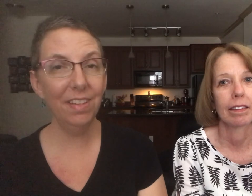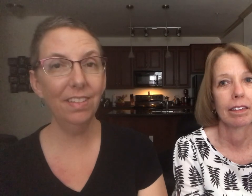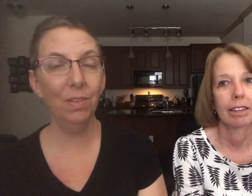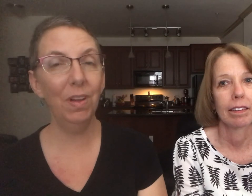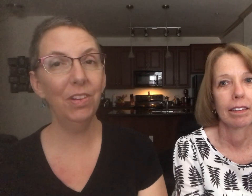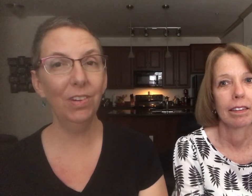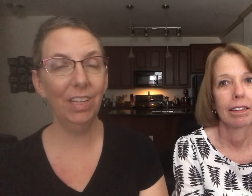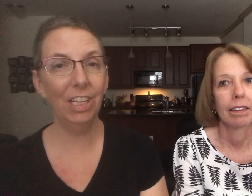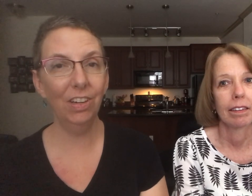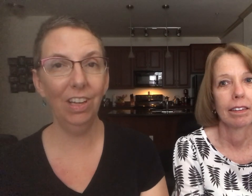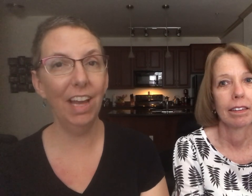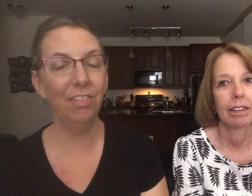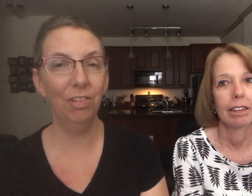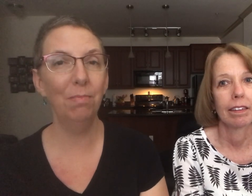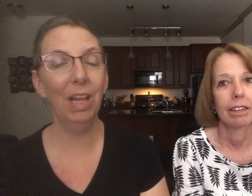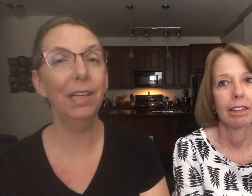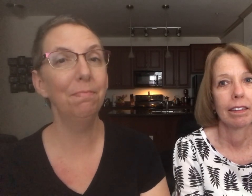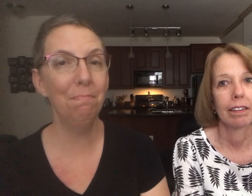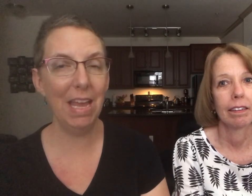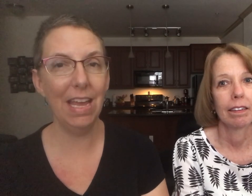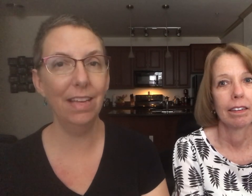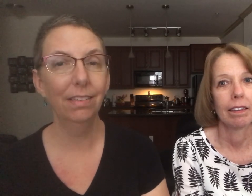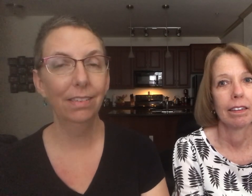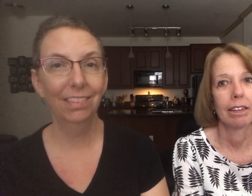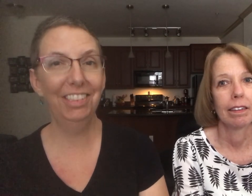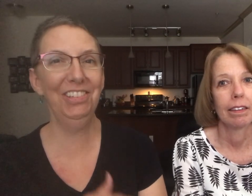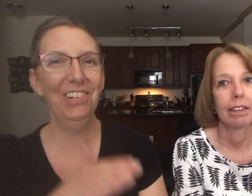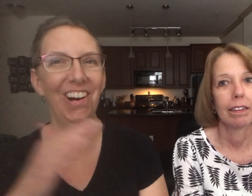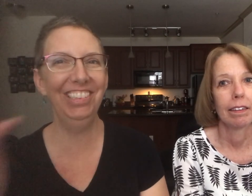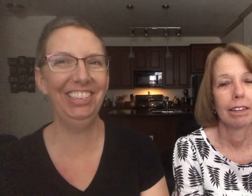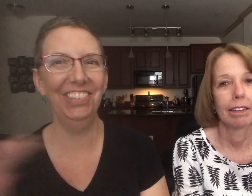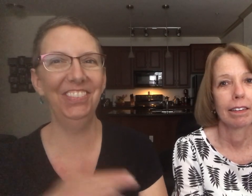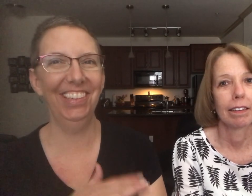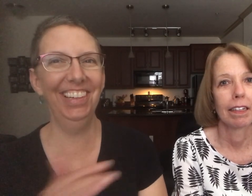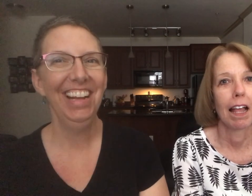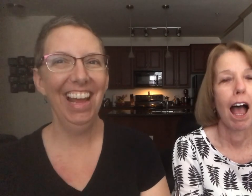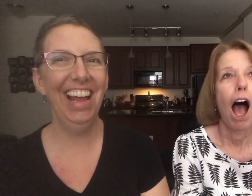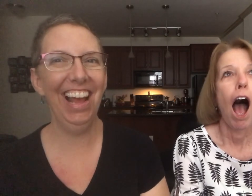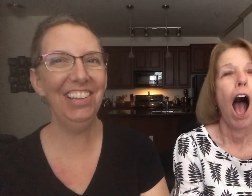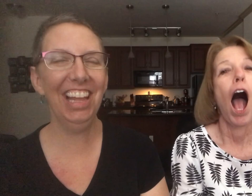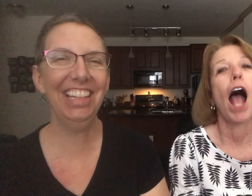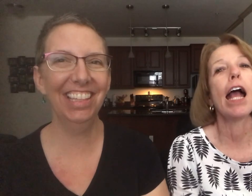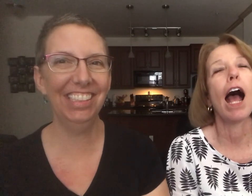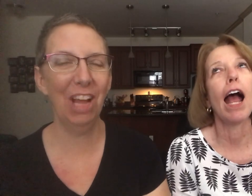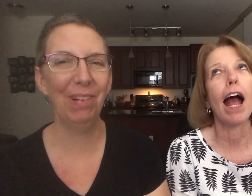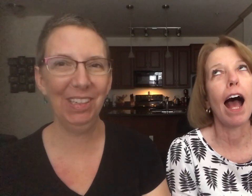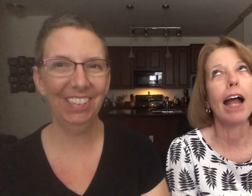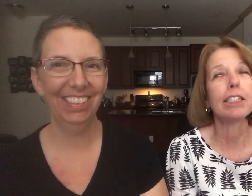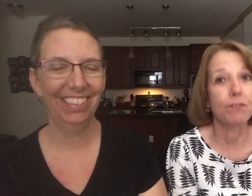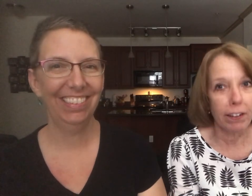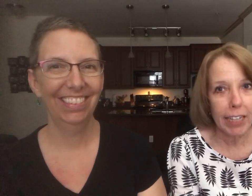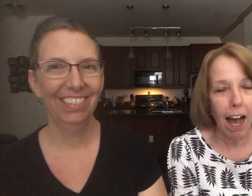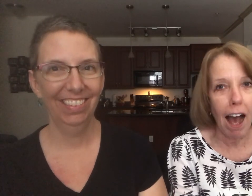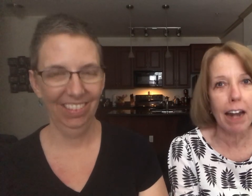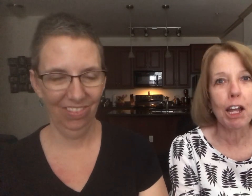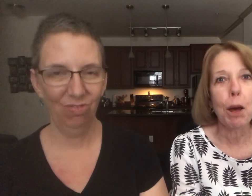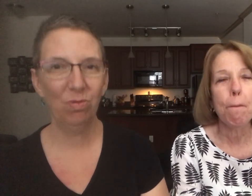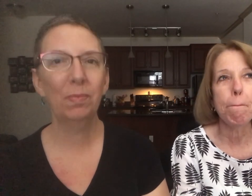the weather here like from like May to October? How do you like the summer? It's very hot,